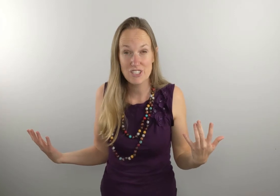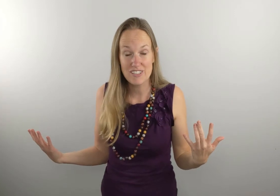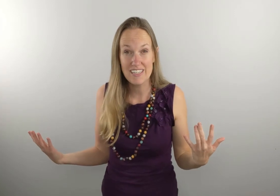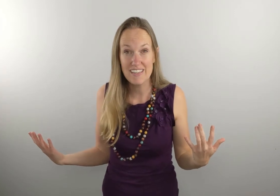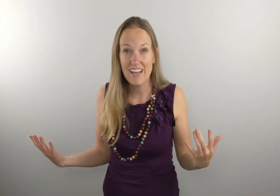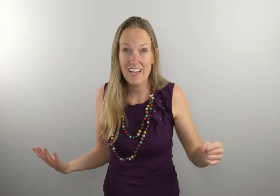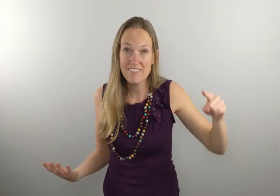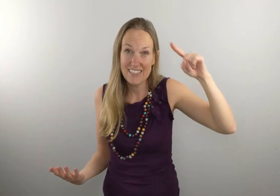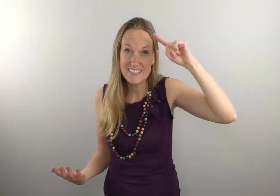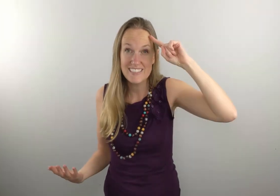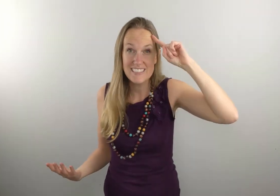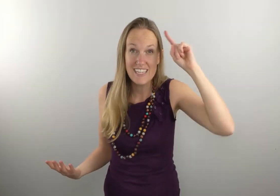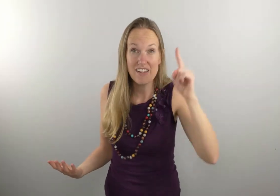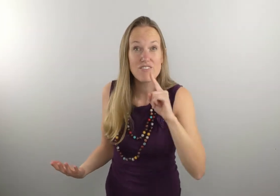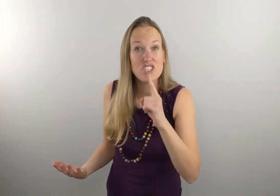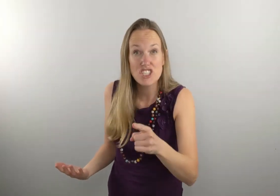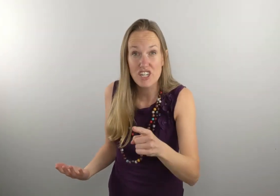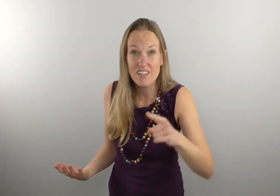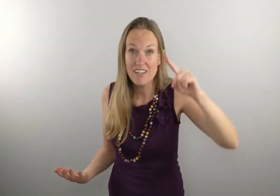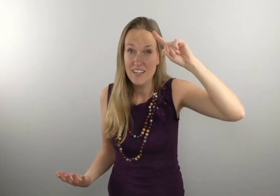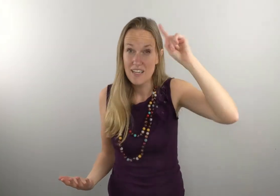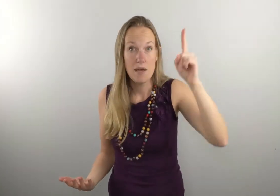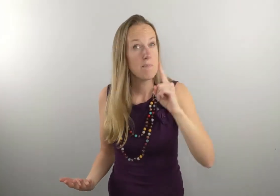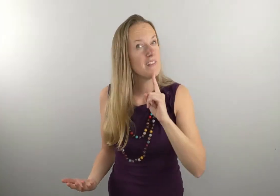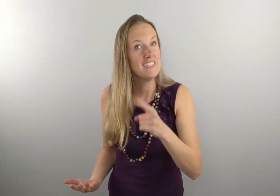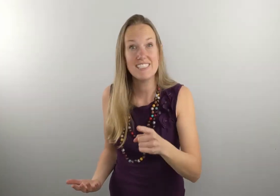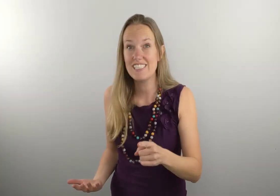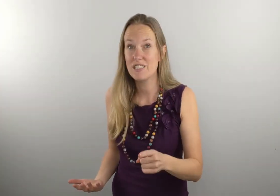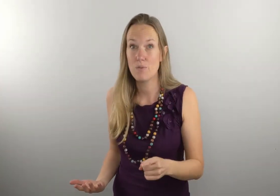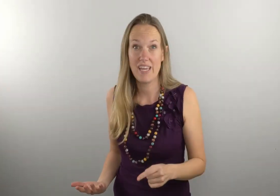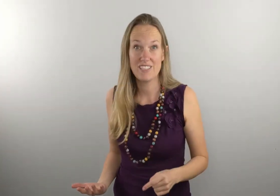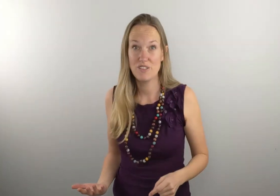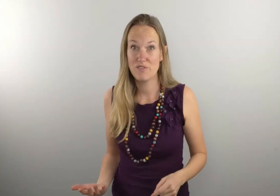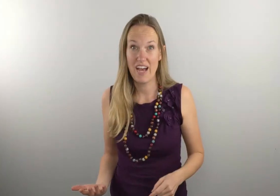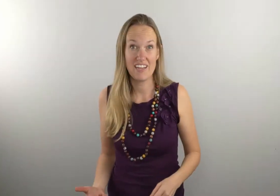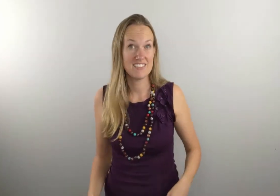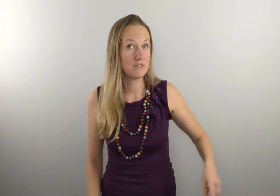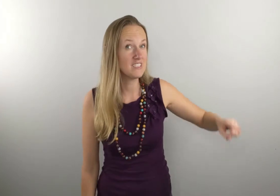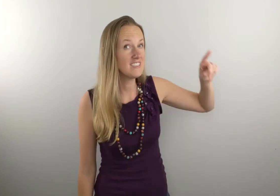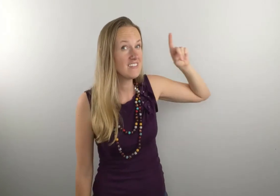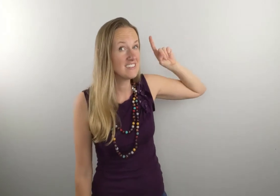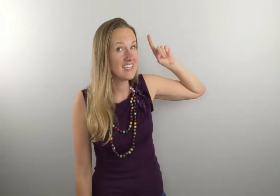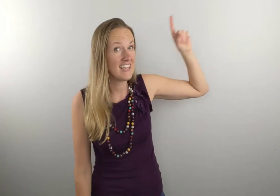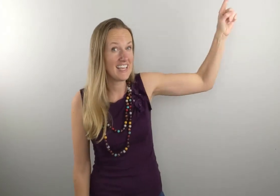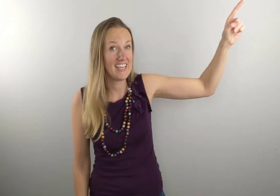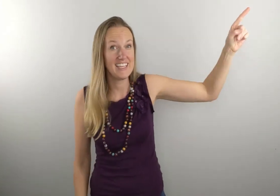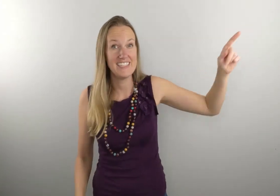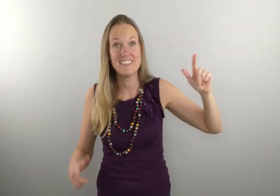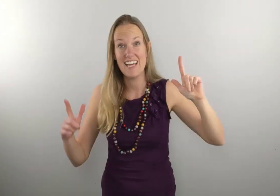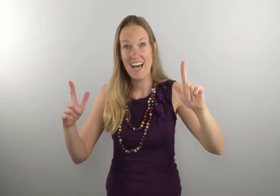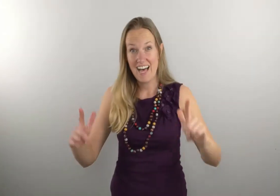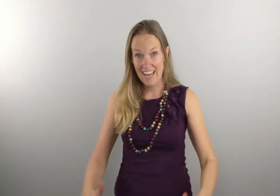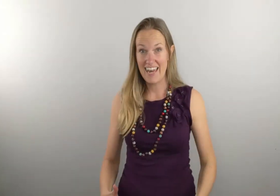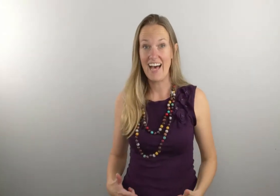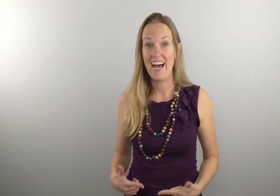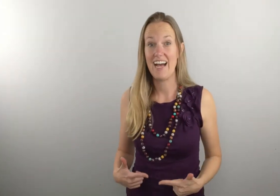surely alive. Like this is a sign for sure. But this is just way too fast. So we're just going to say he's